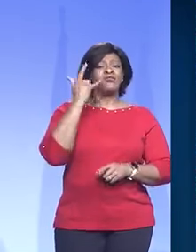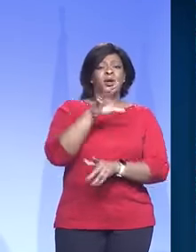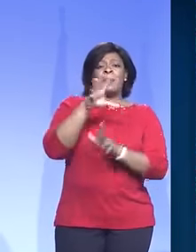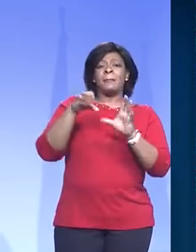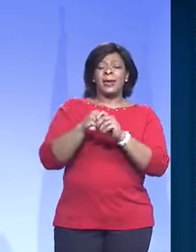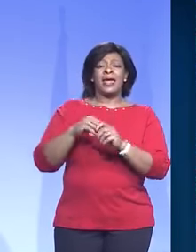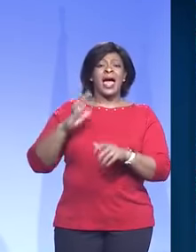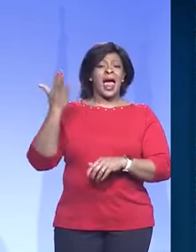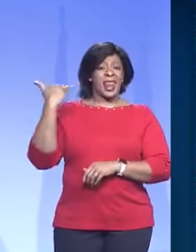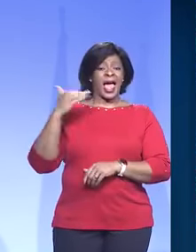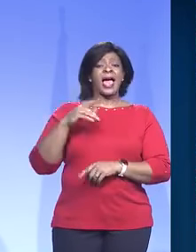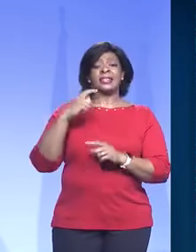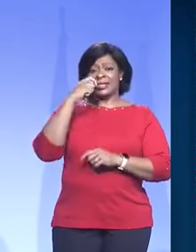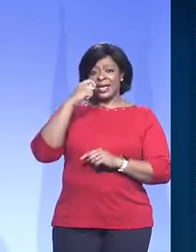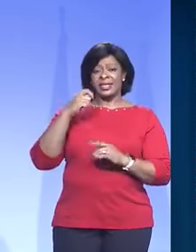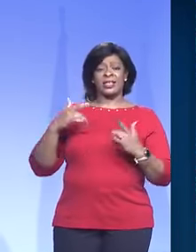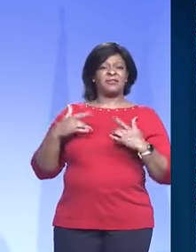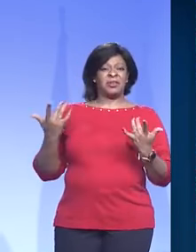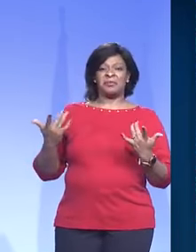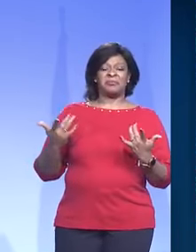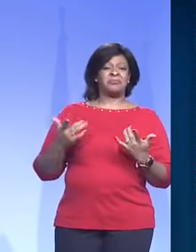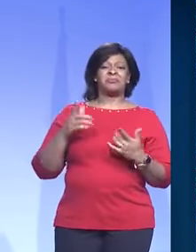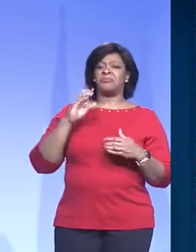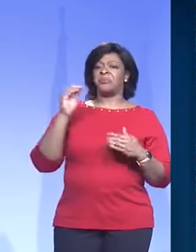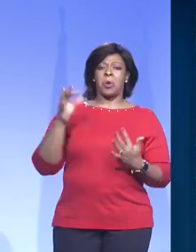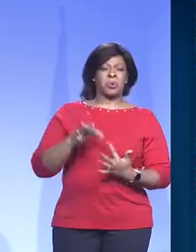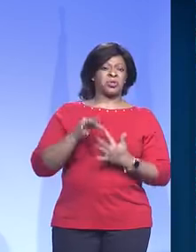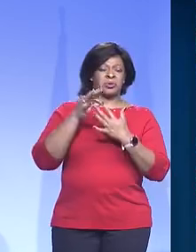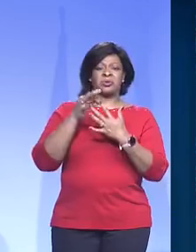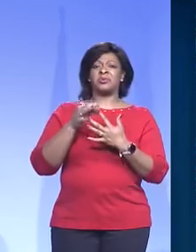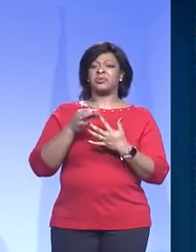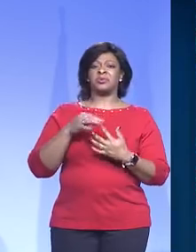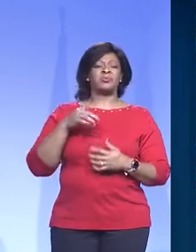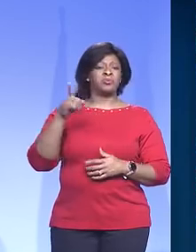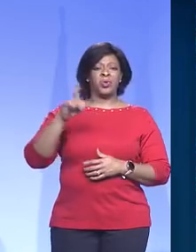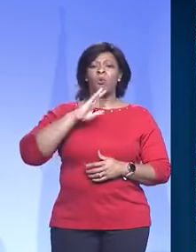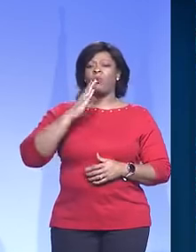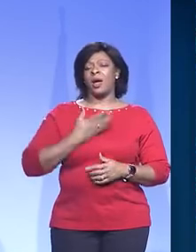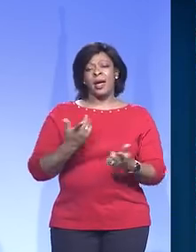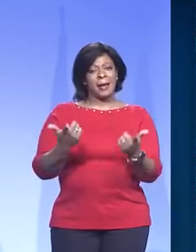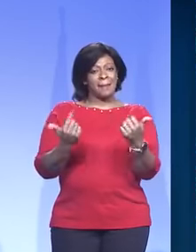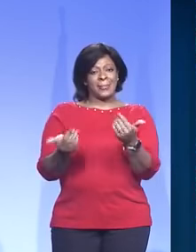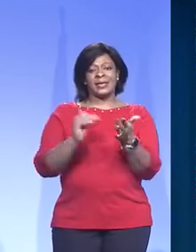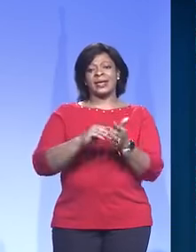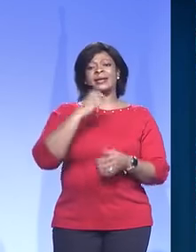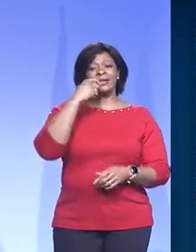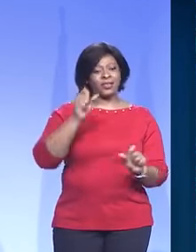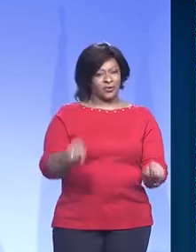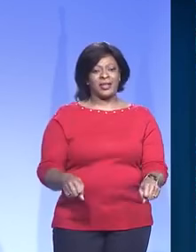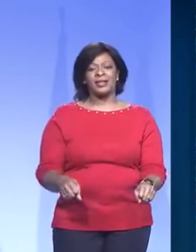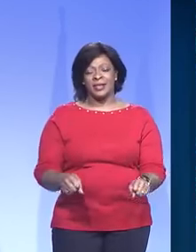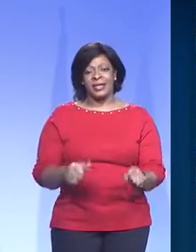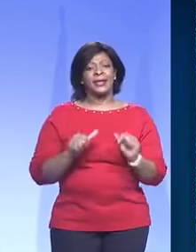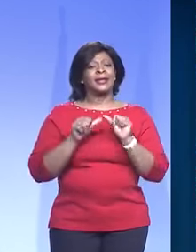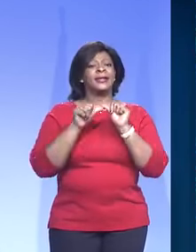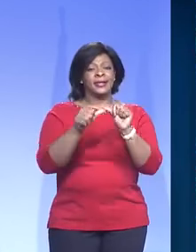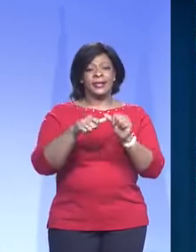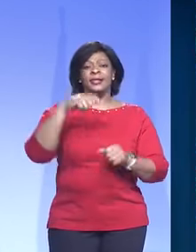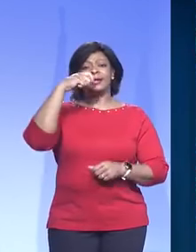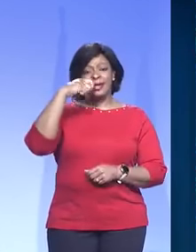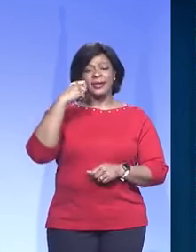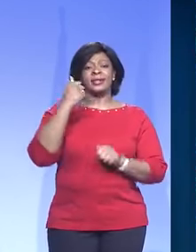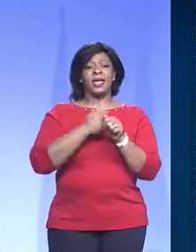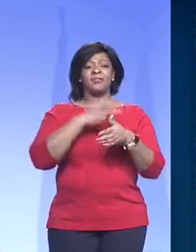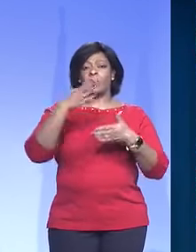participated in our last testing event, there are no exclusions. You are far more welcome to come back and test again and continue to test